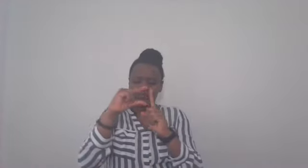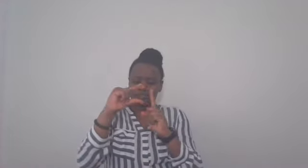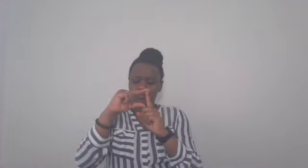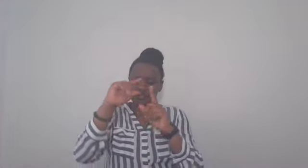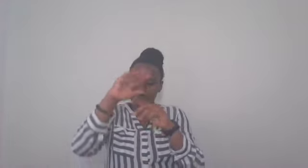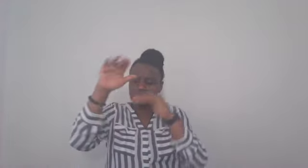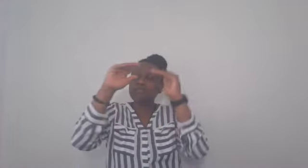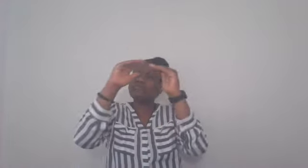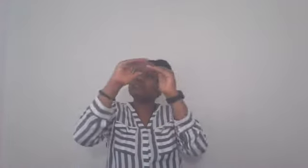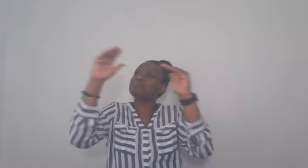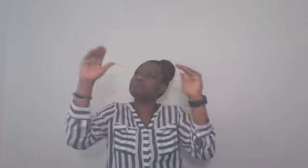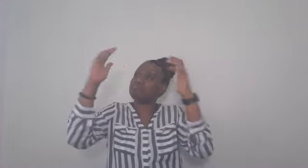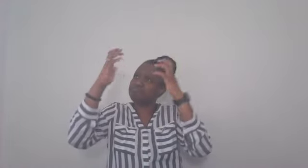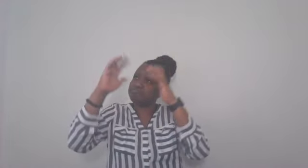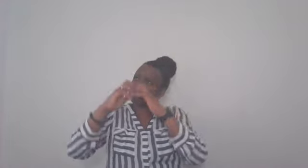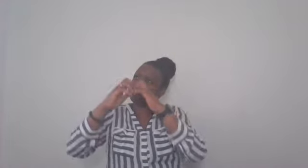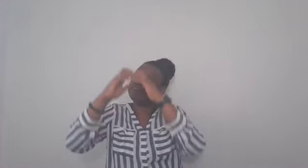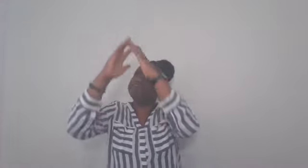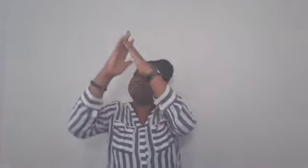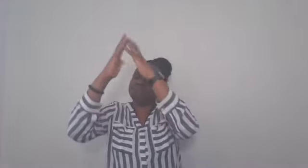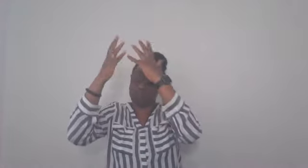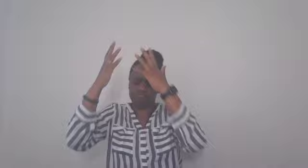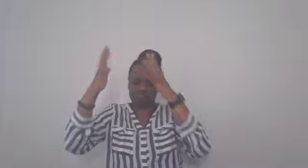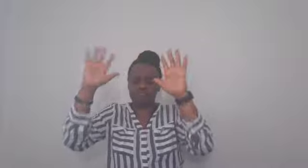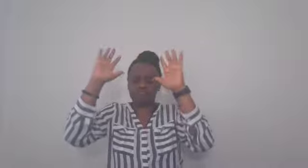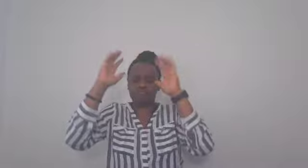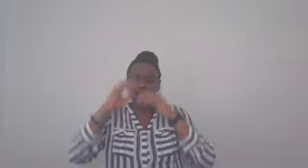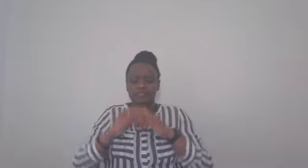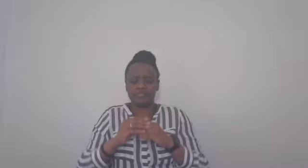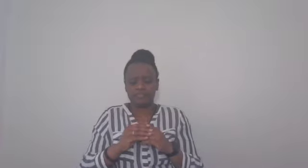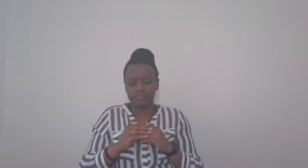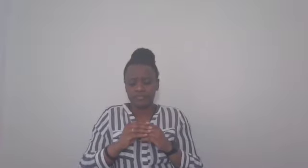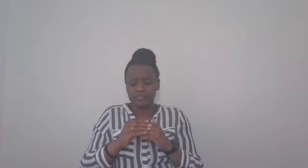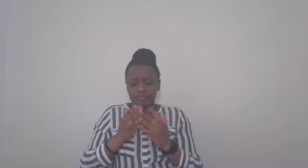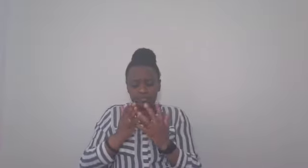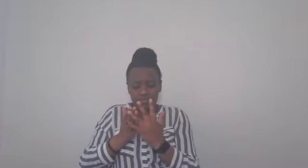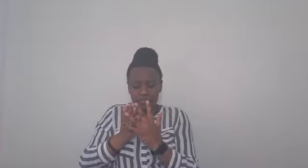By the word of the Lord, the heavens were made.